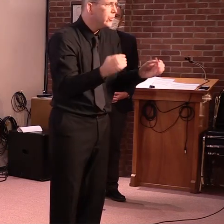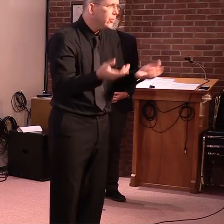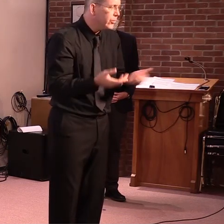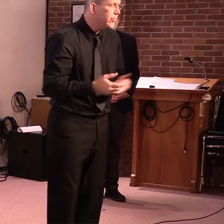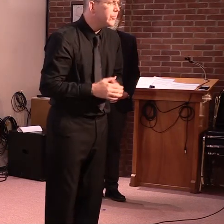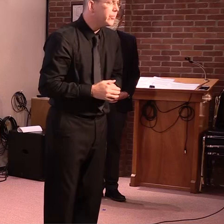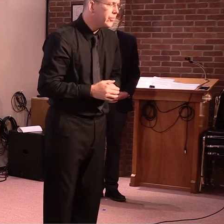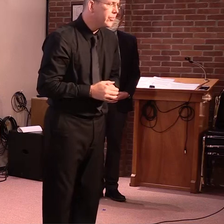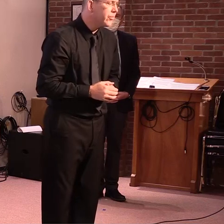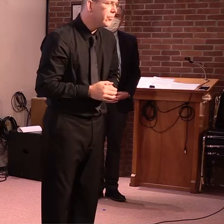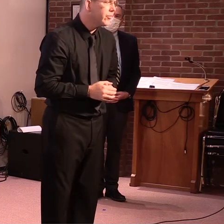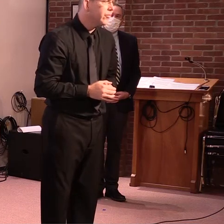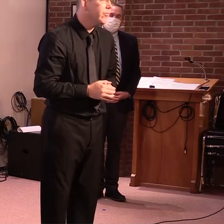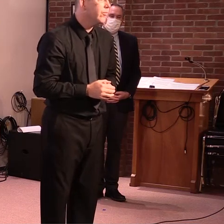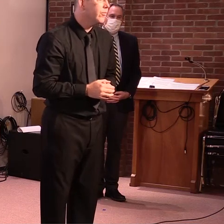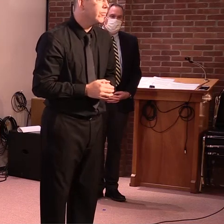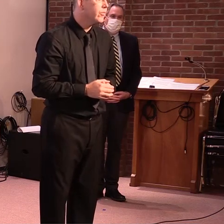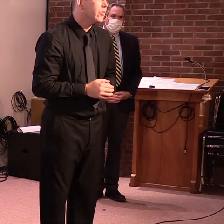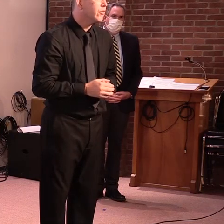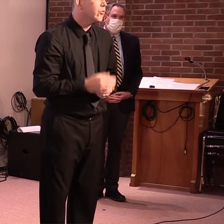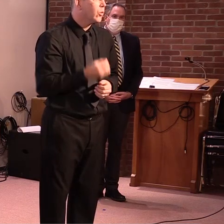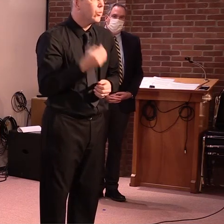want. If you have a permanent house,